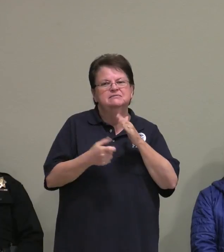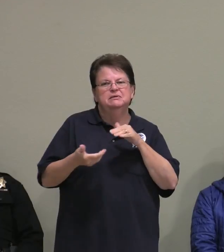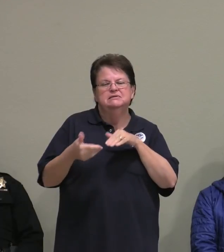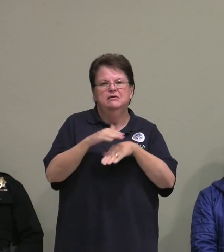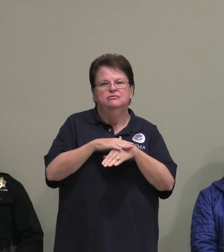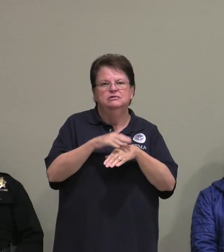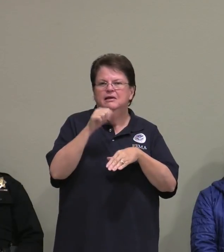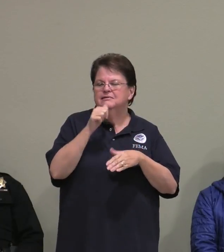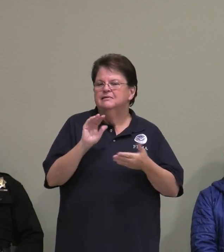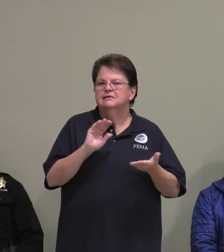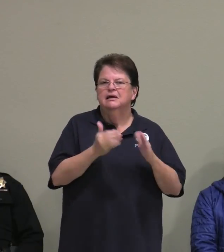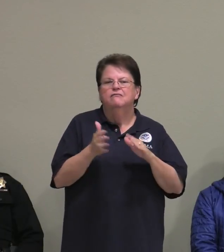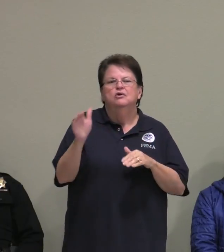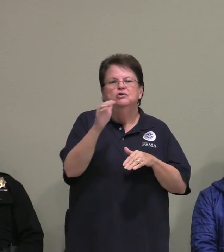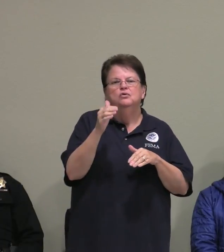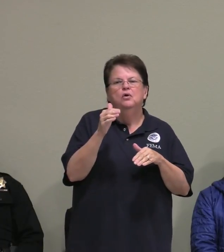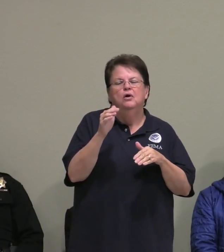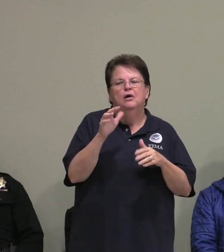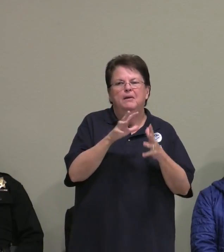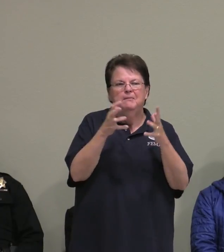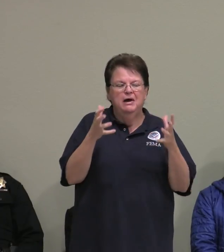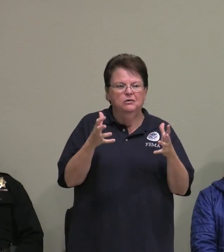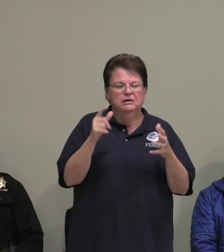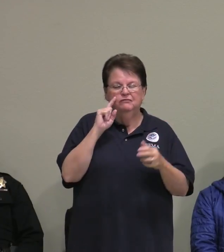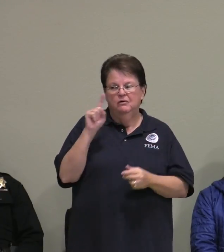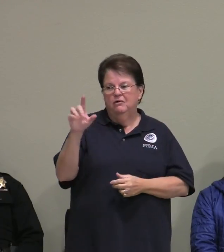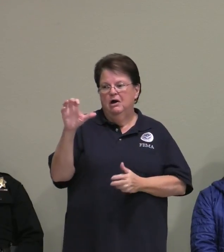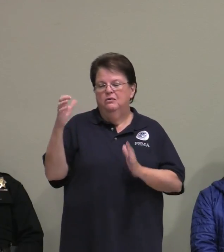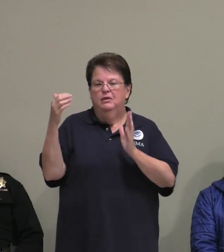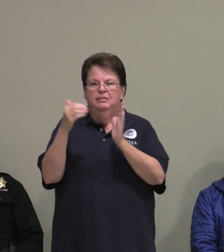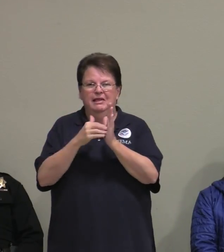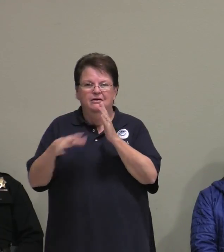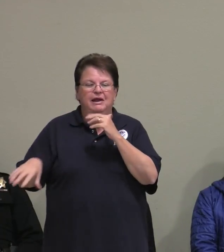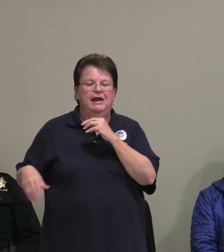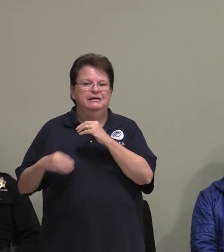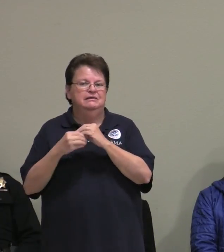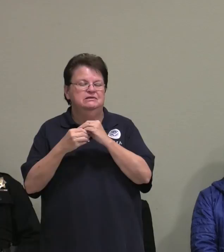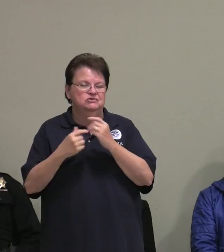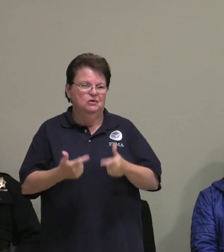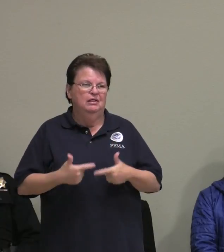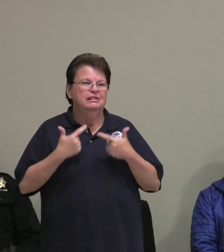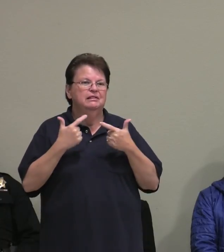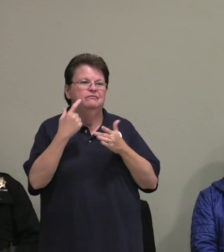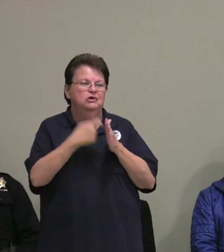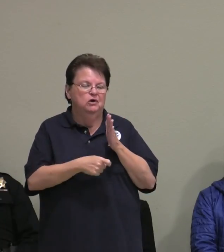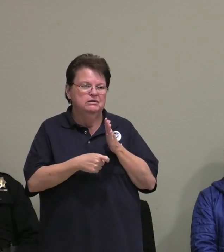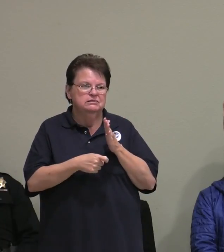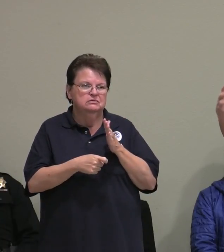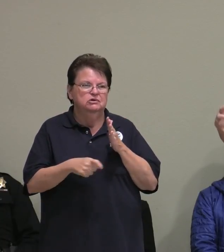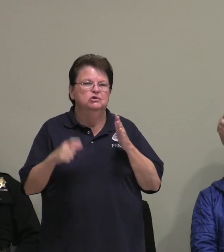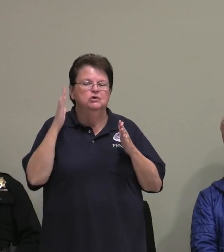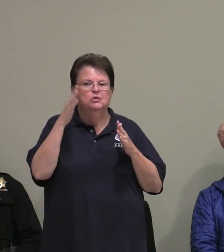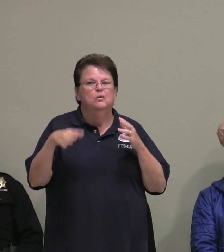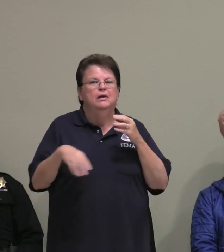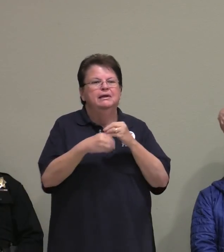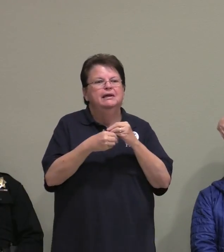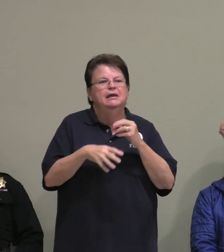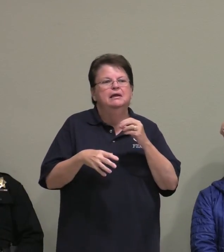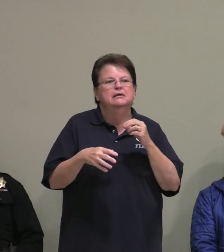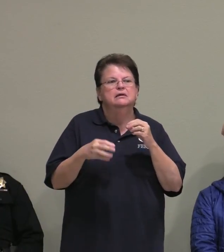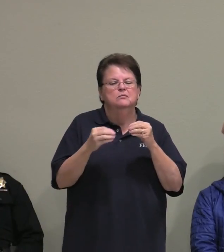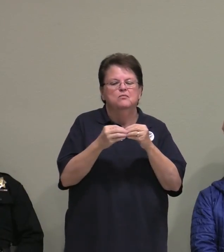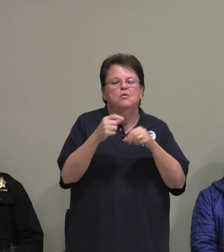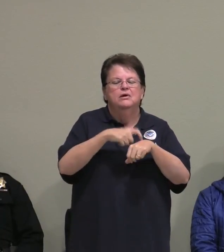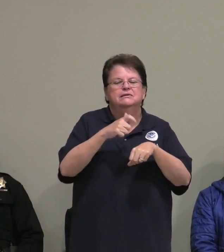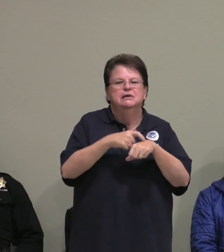doesn't change your coverage amount. So if you have 100,000 of additional living expense coverage, you're going to get additional time to be able to